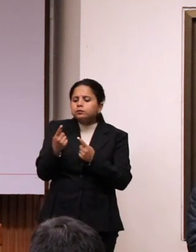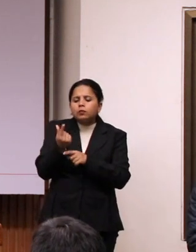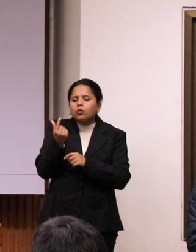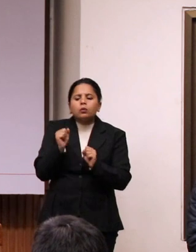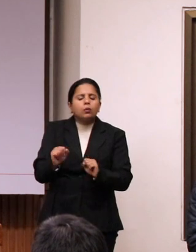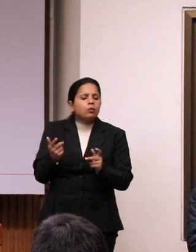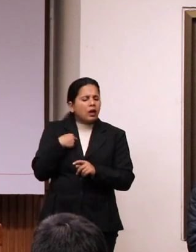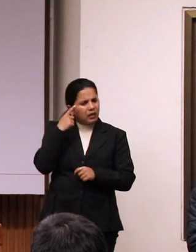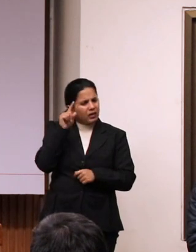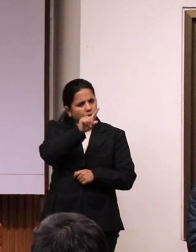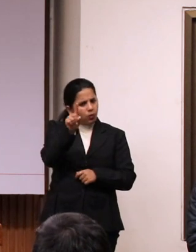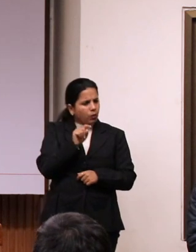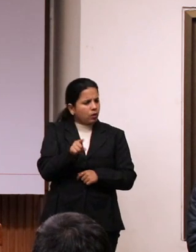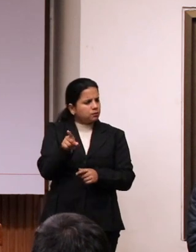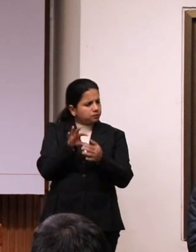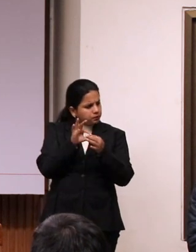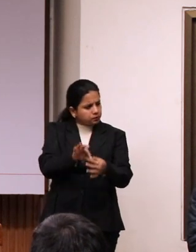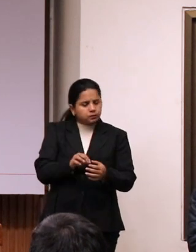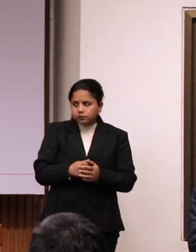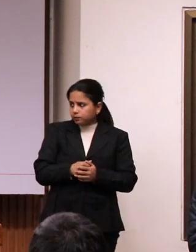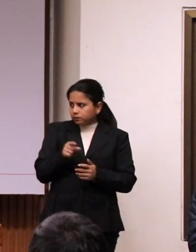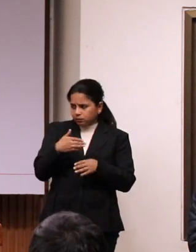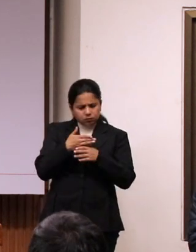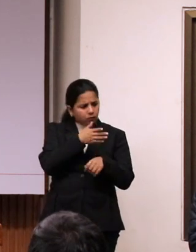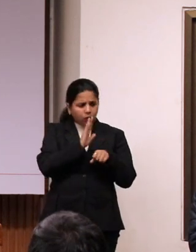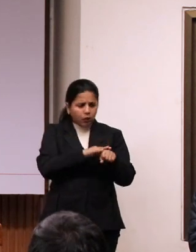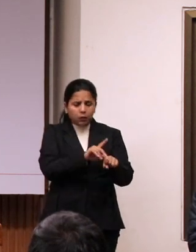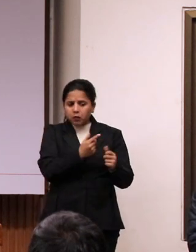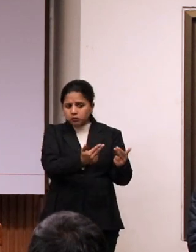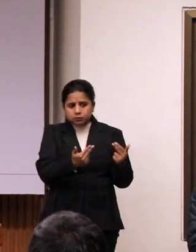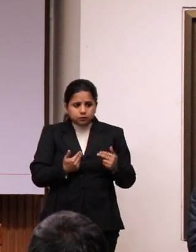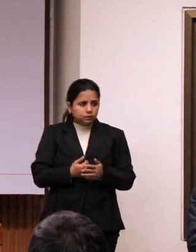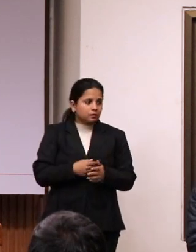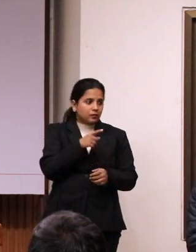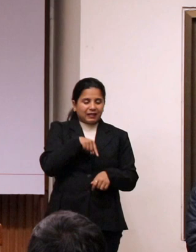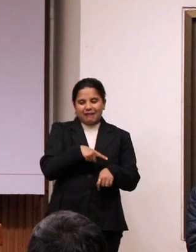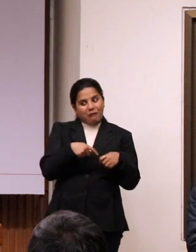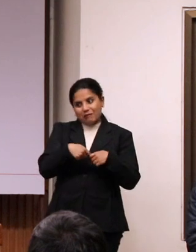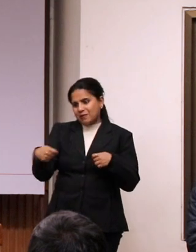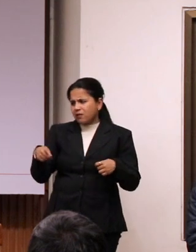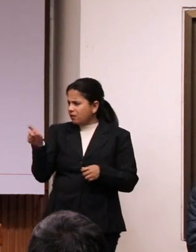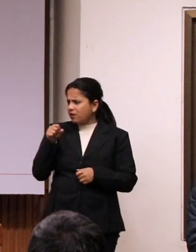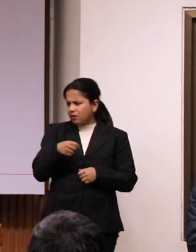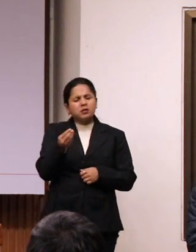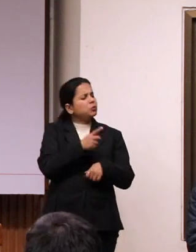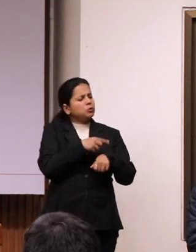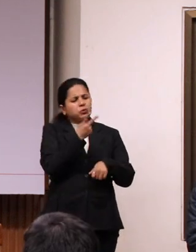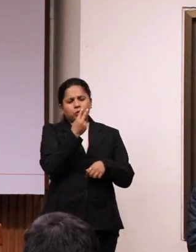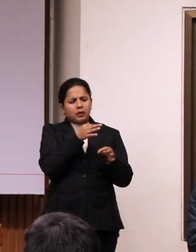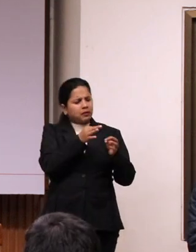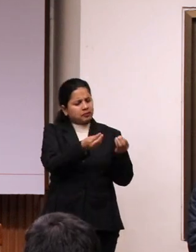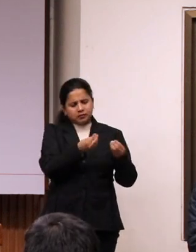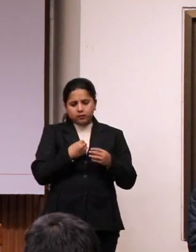I think the question builds on what... you share your experience first. I mean, that'll take a long time. No, you take through 2 minutes. But one